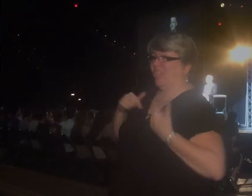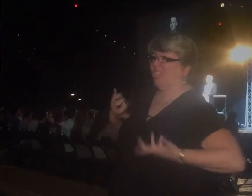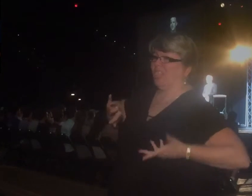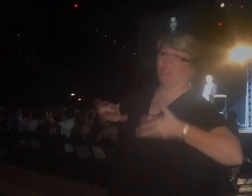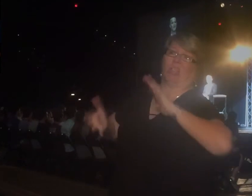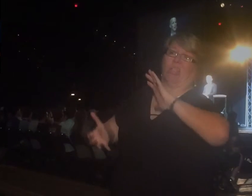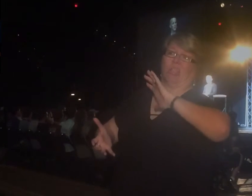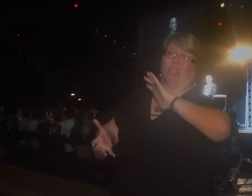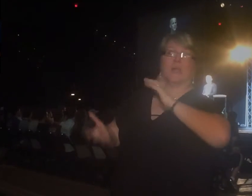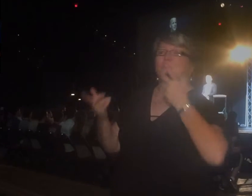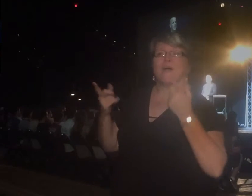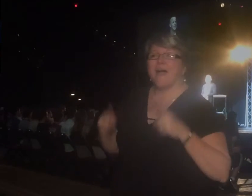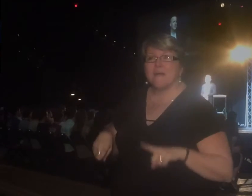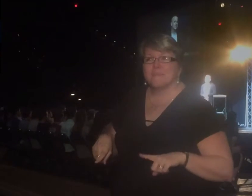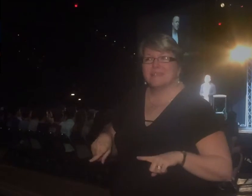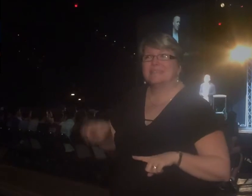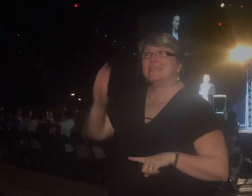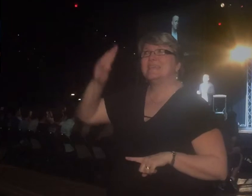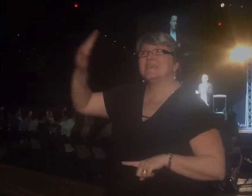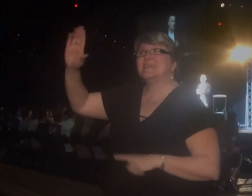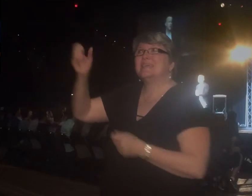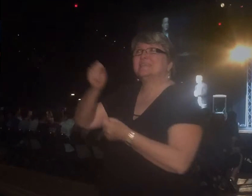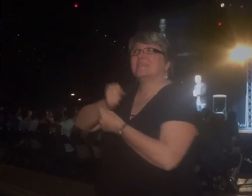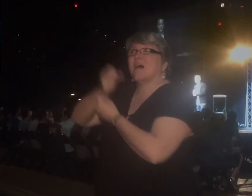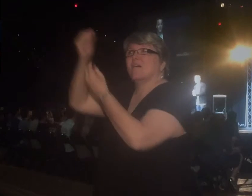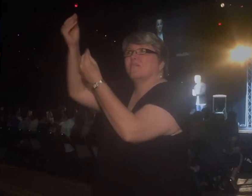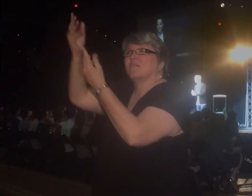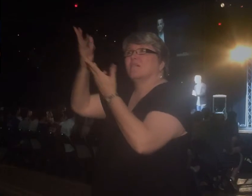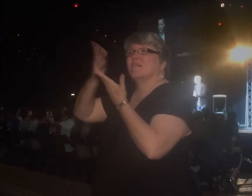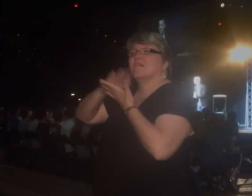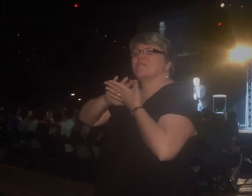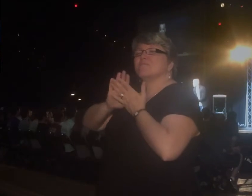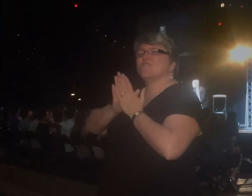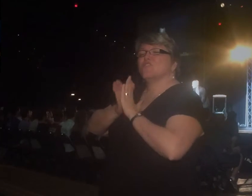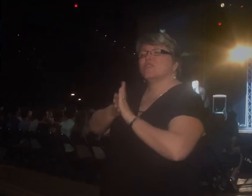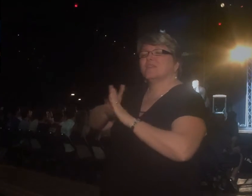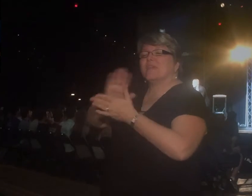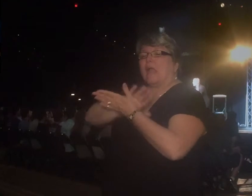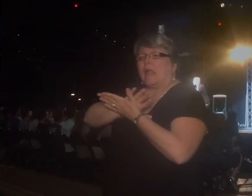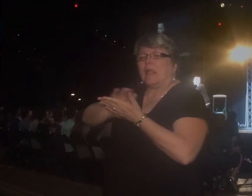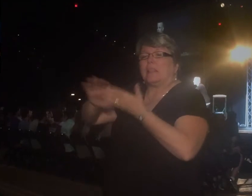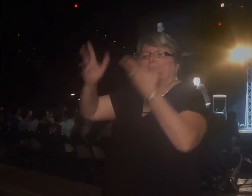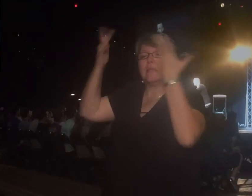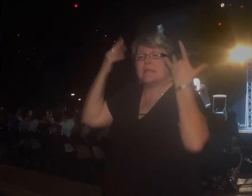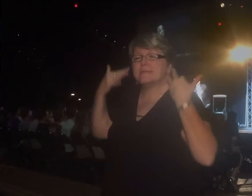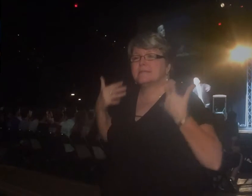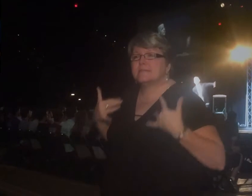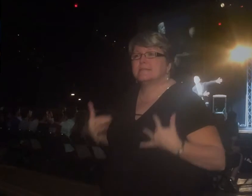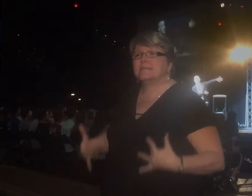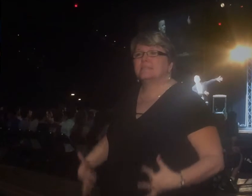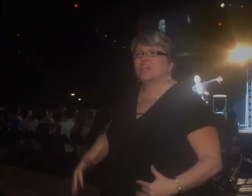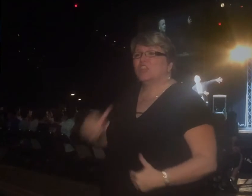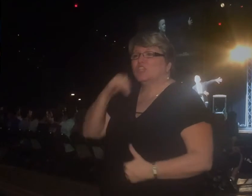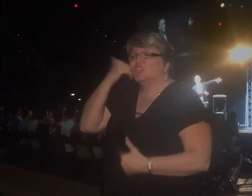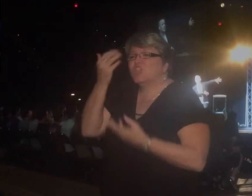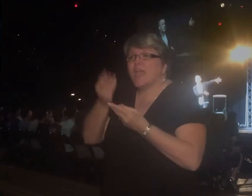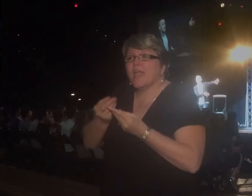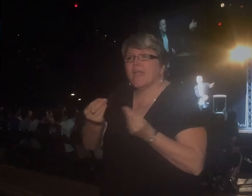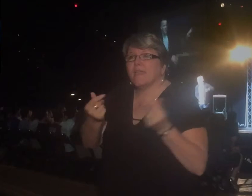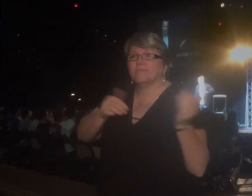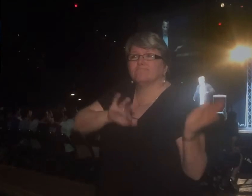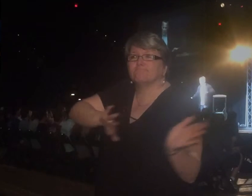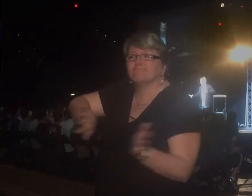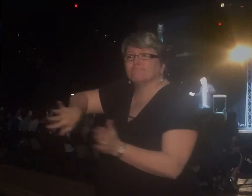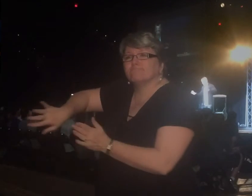dirty. We all come a mess. And what happens? His love forgives. His love cleanses. His love